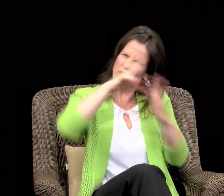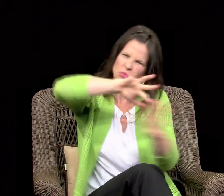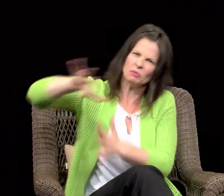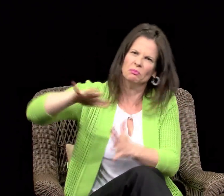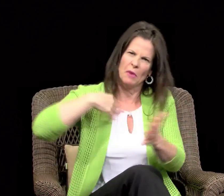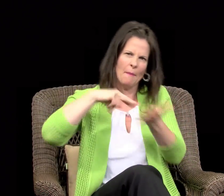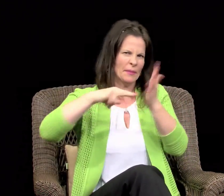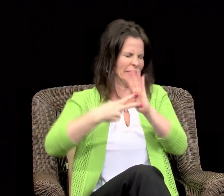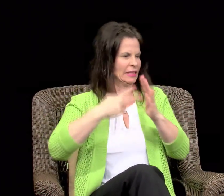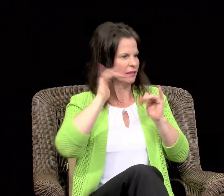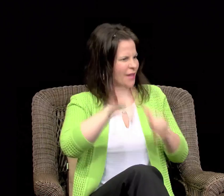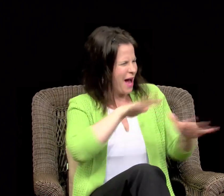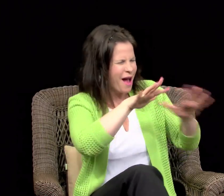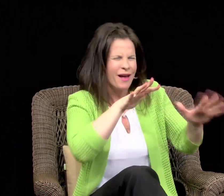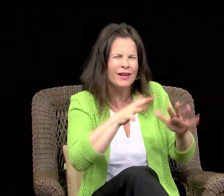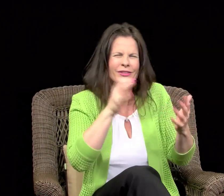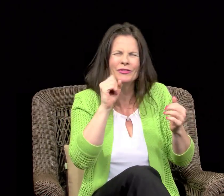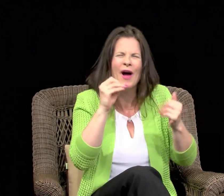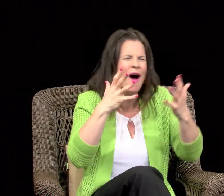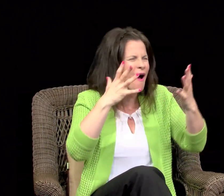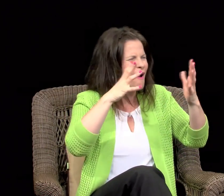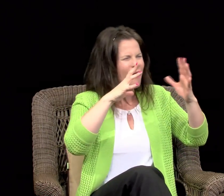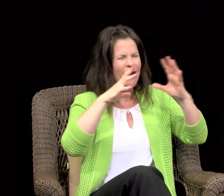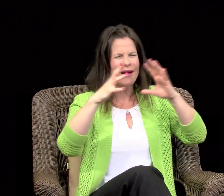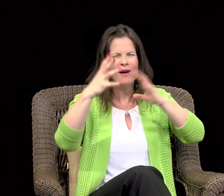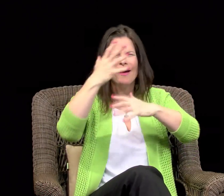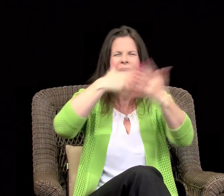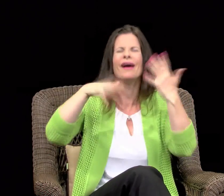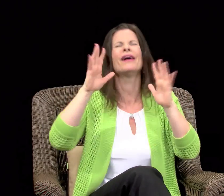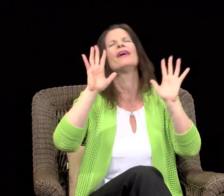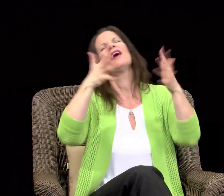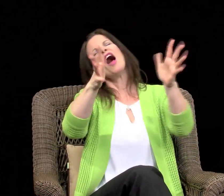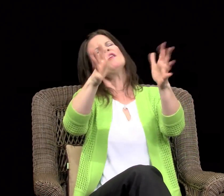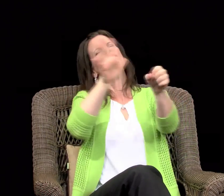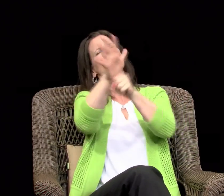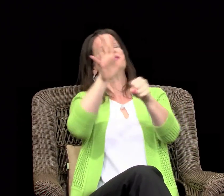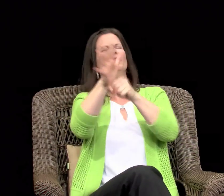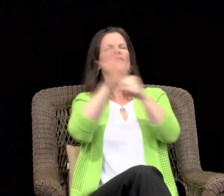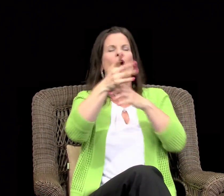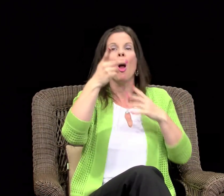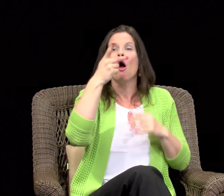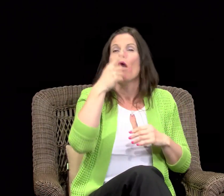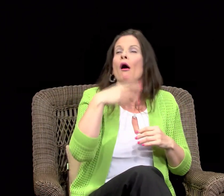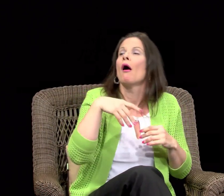visual language, having an auditorial language. So